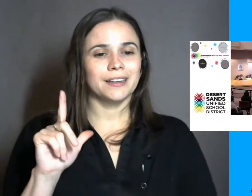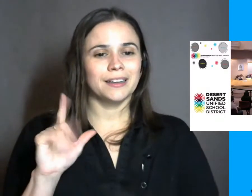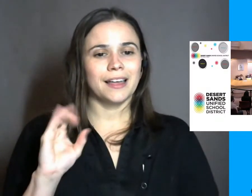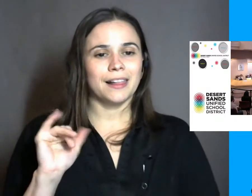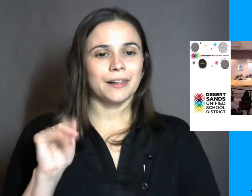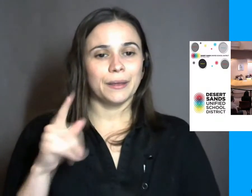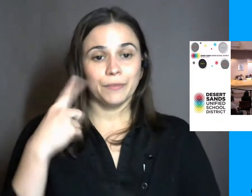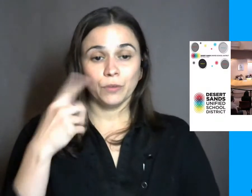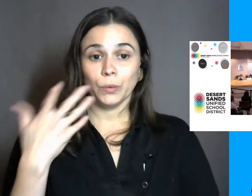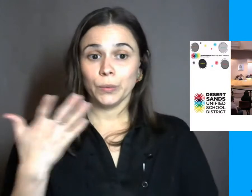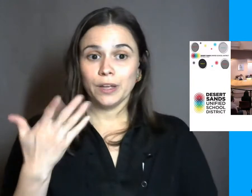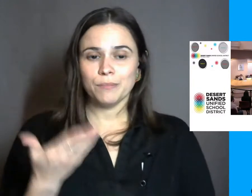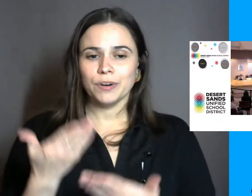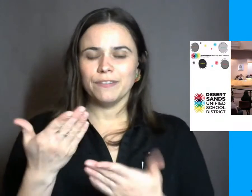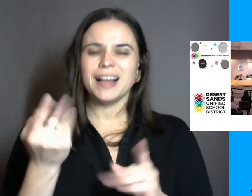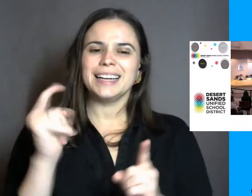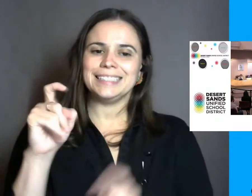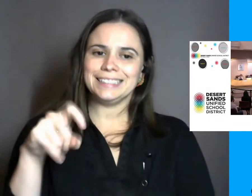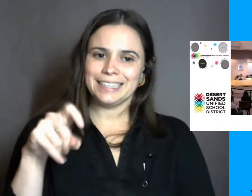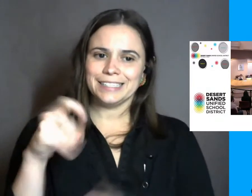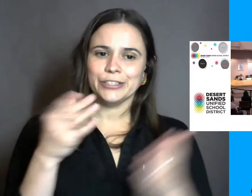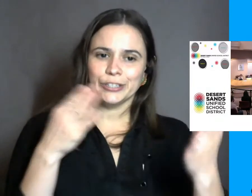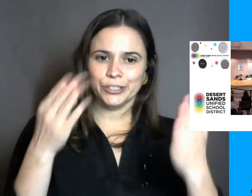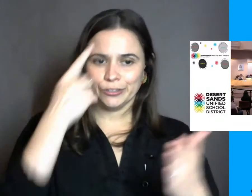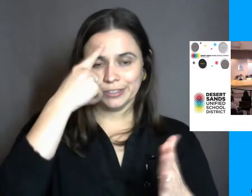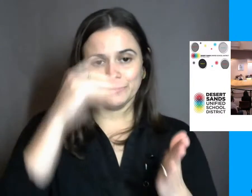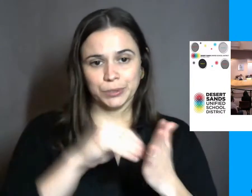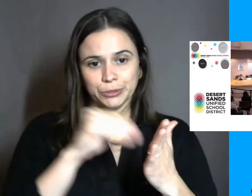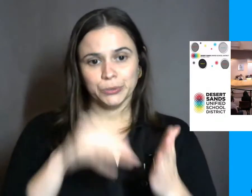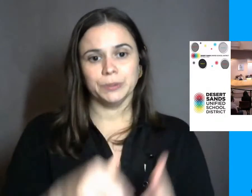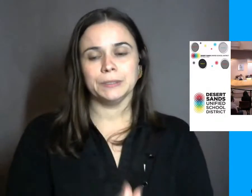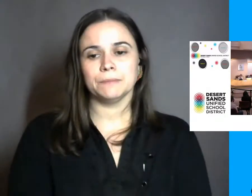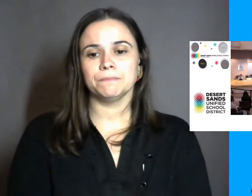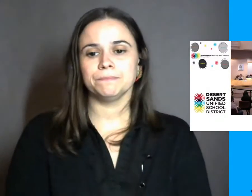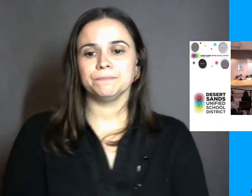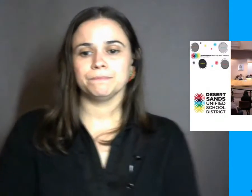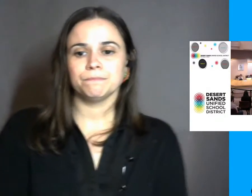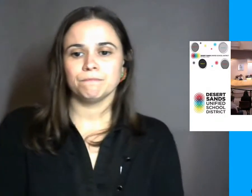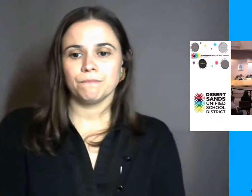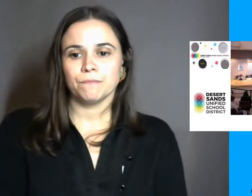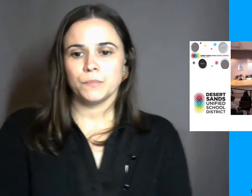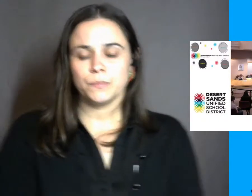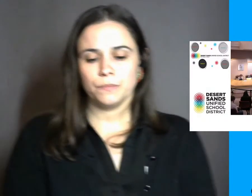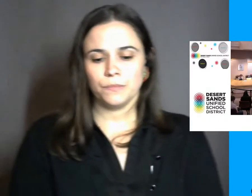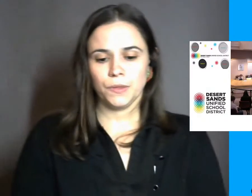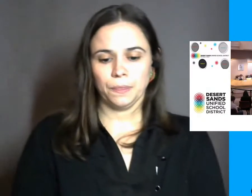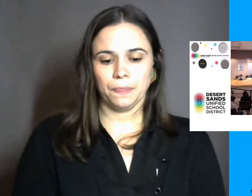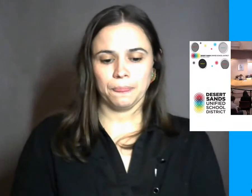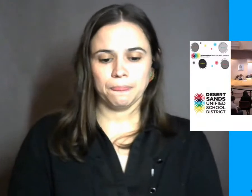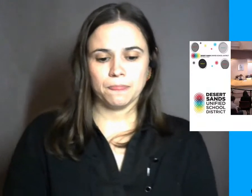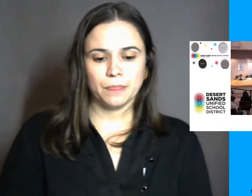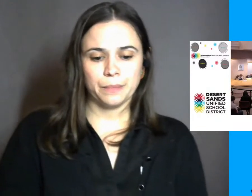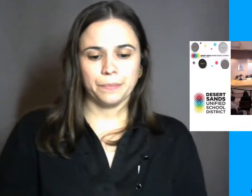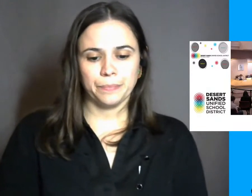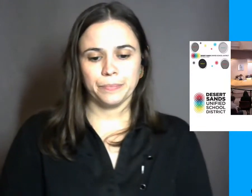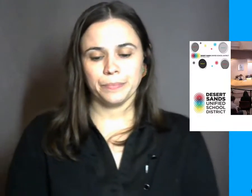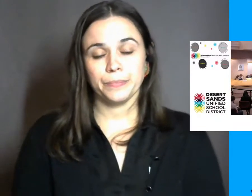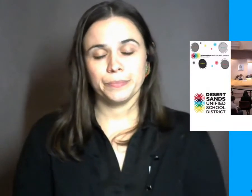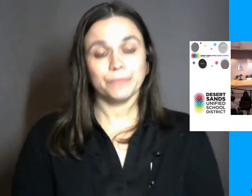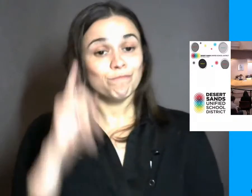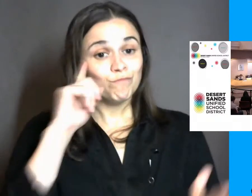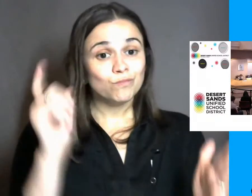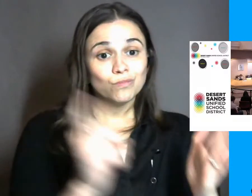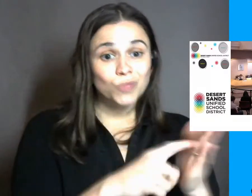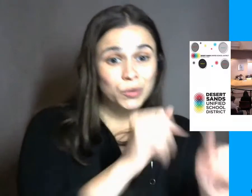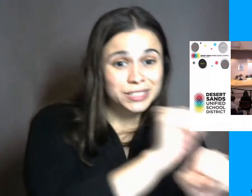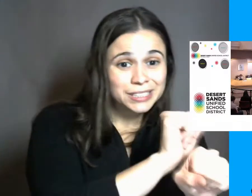necessary services to our students. We acknowledge and sincerely thank the hard work and dedication of our employees, the support of our